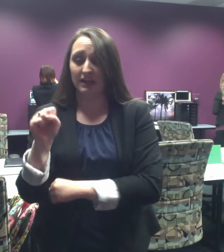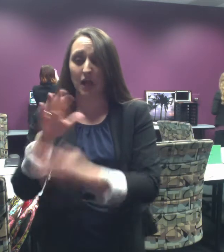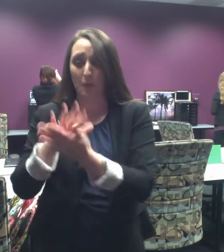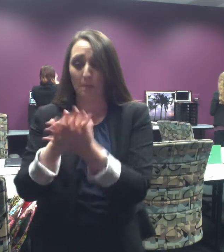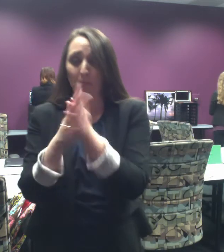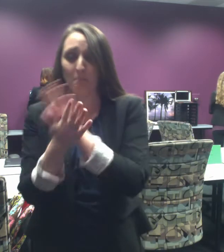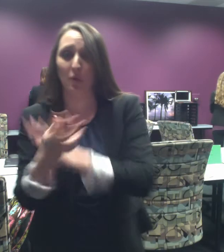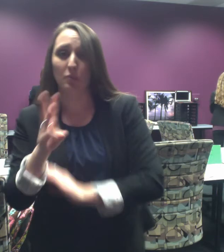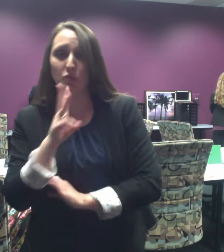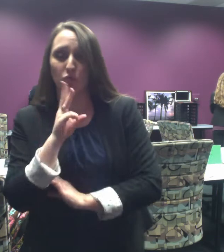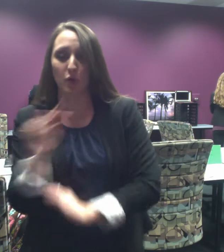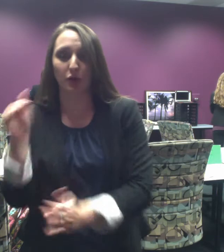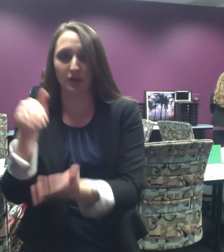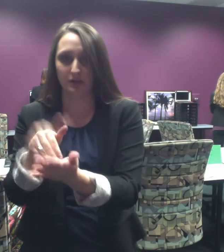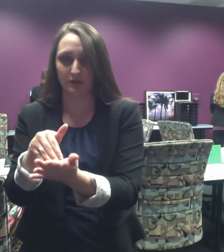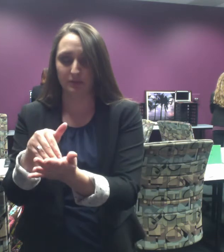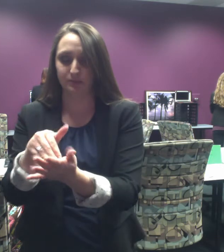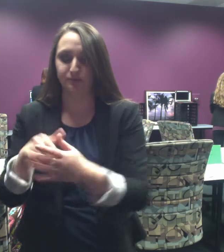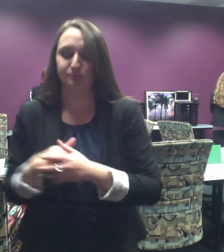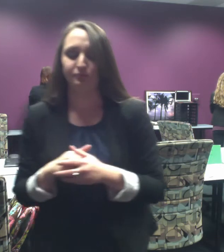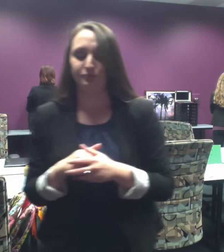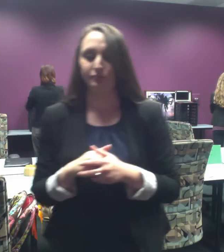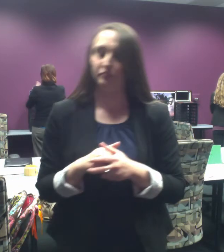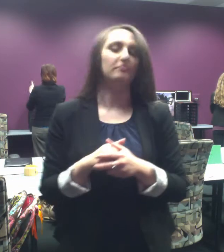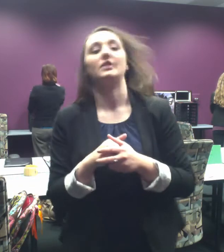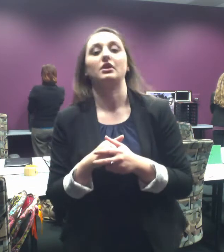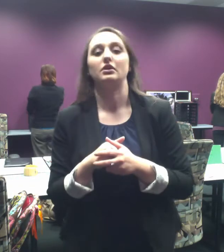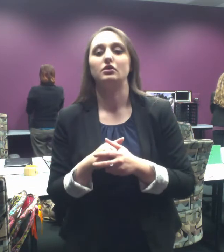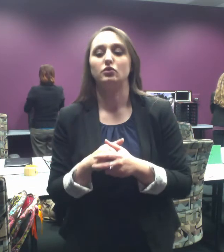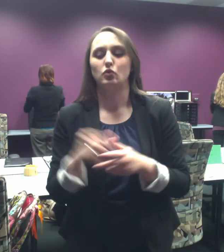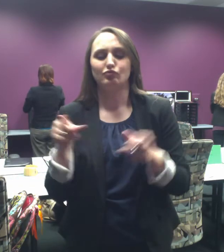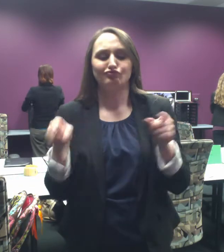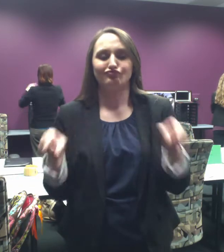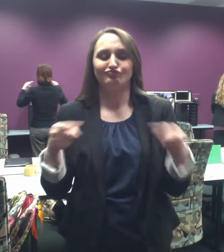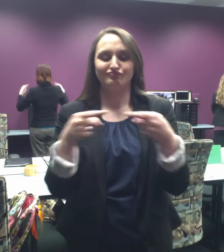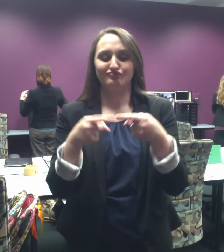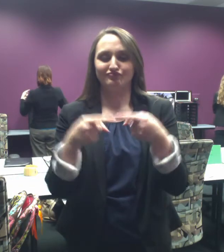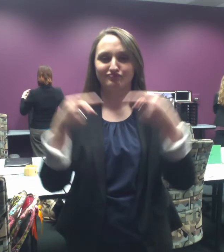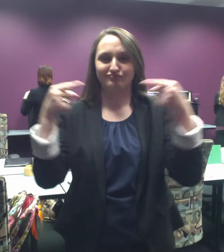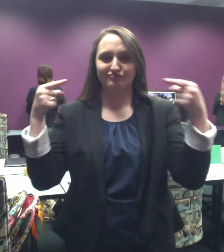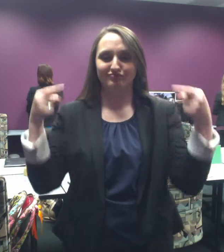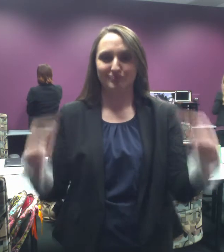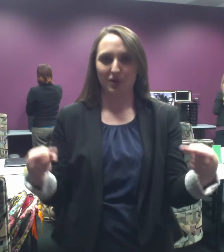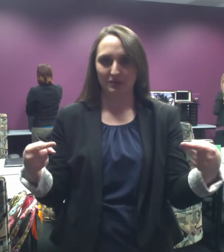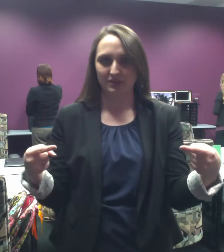Condensation, process in which gaseous water, which happens to be water vapor, is changed into a liquid form, which will be regular